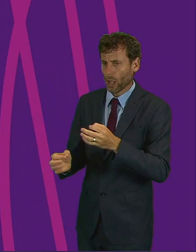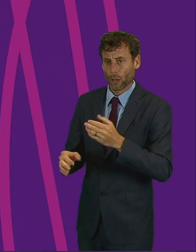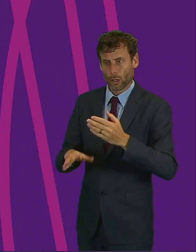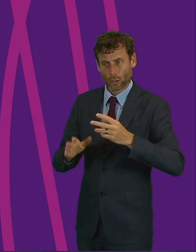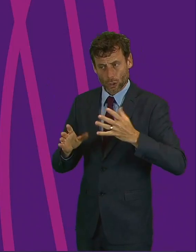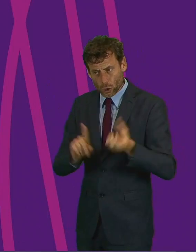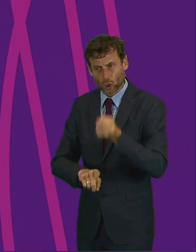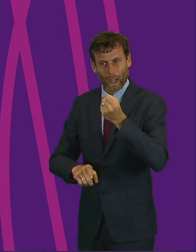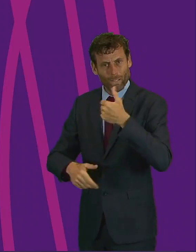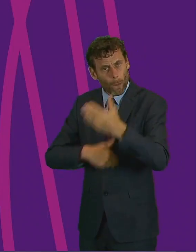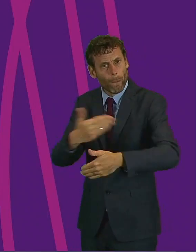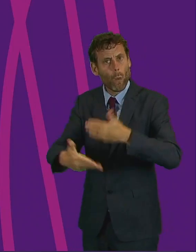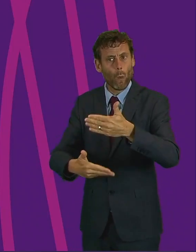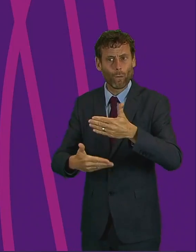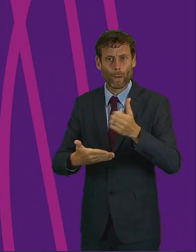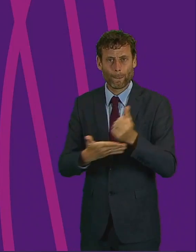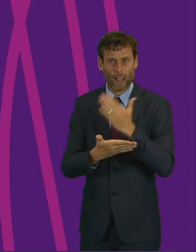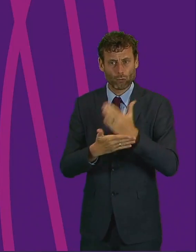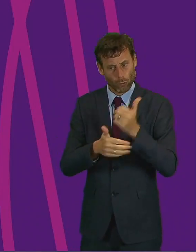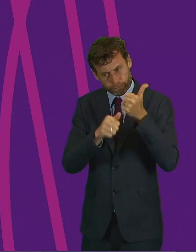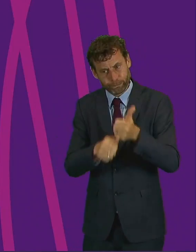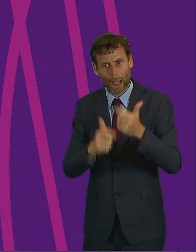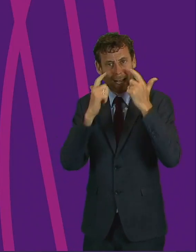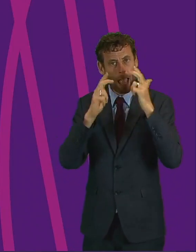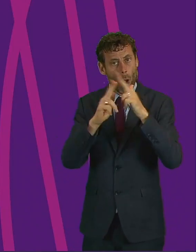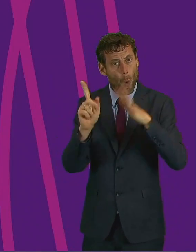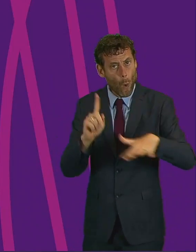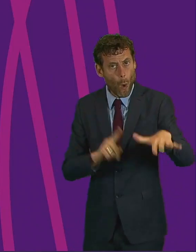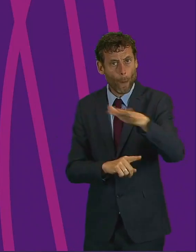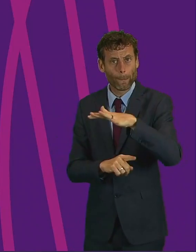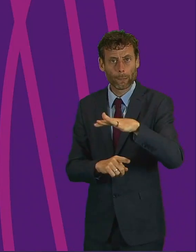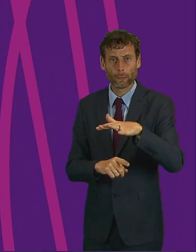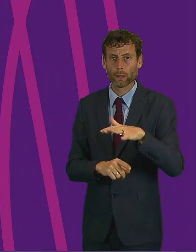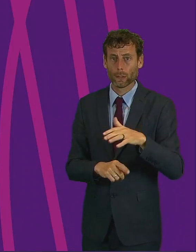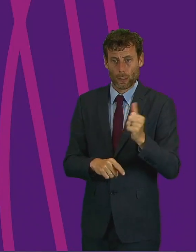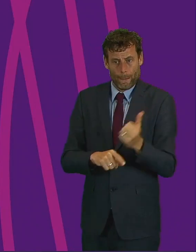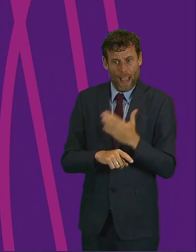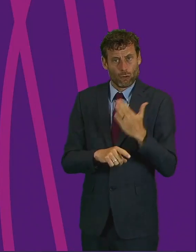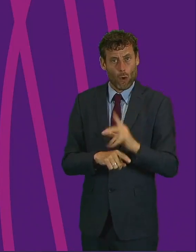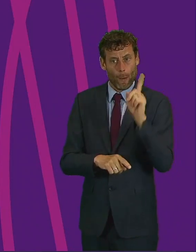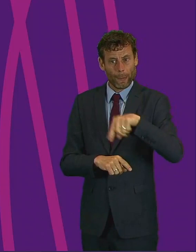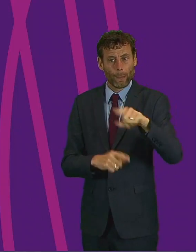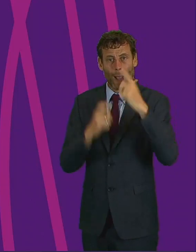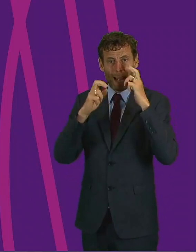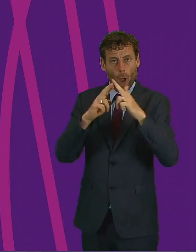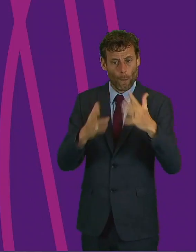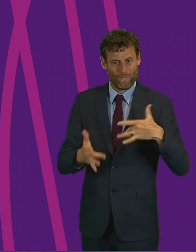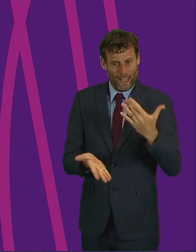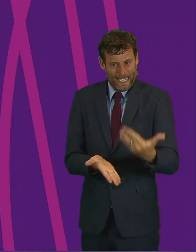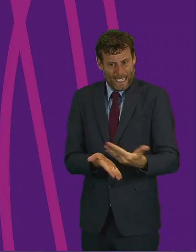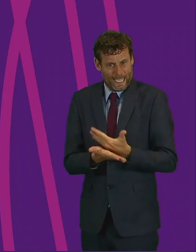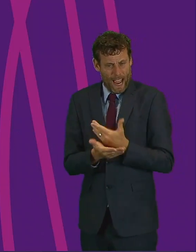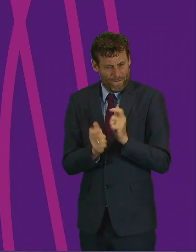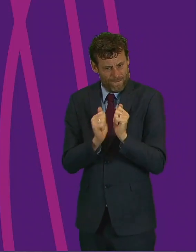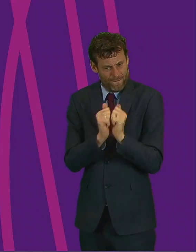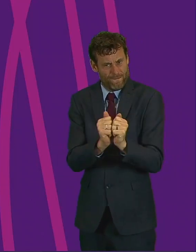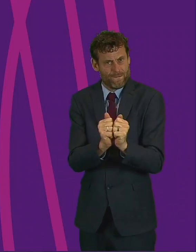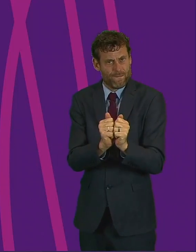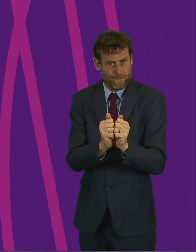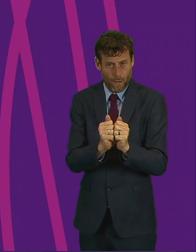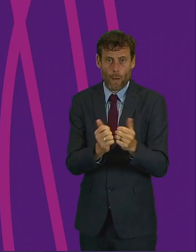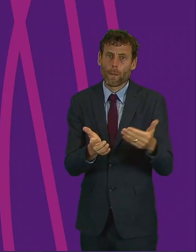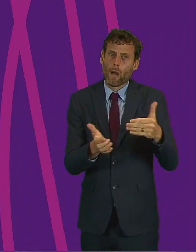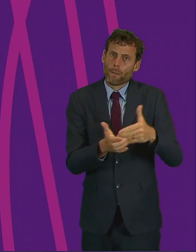need to Scotland's care services, to give people dignity in their final years and to give the people who look after